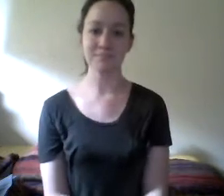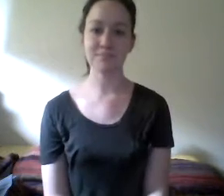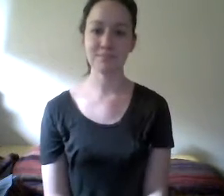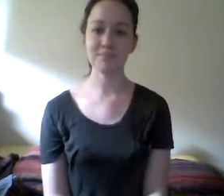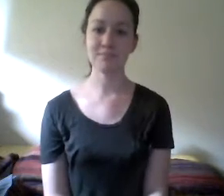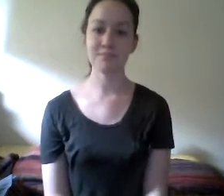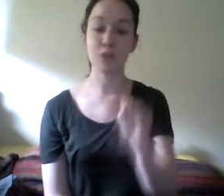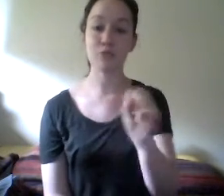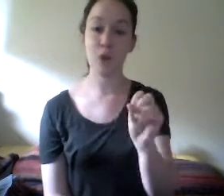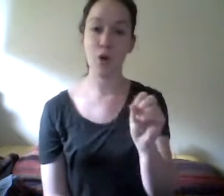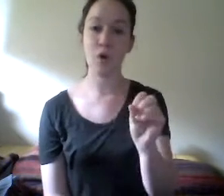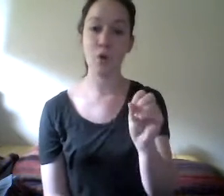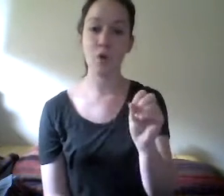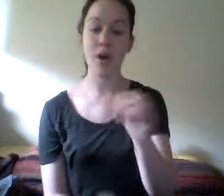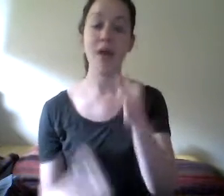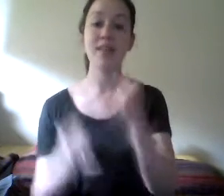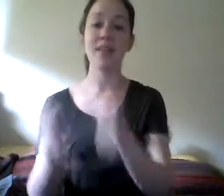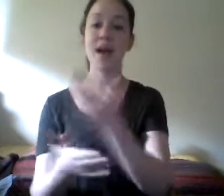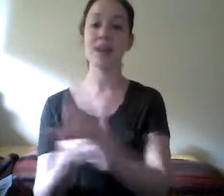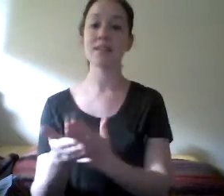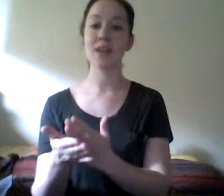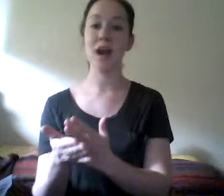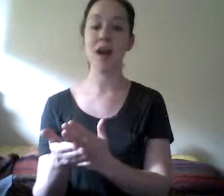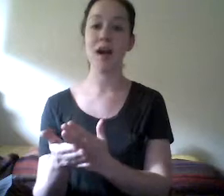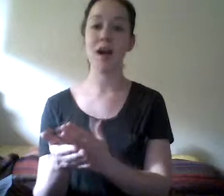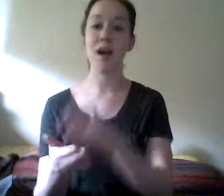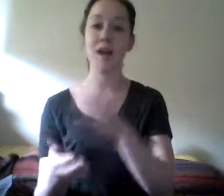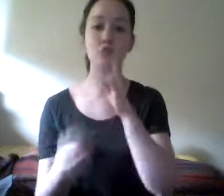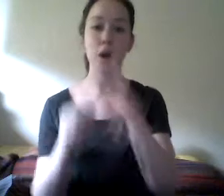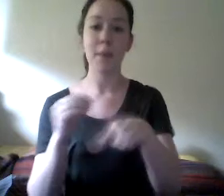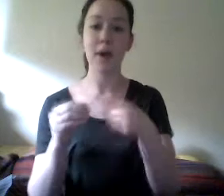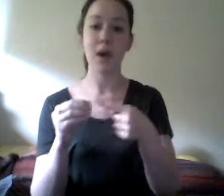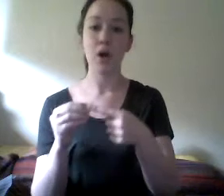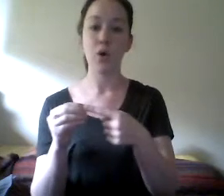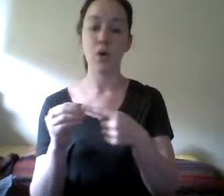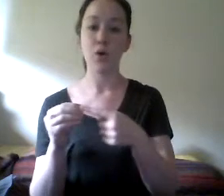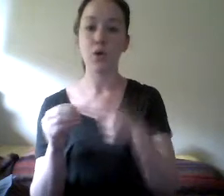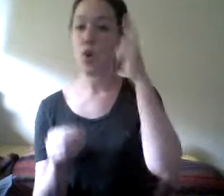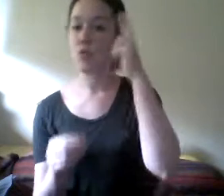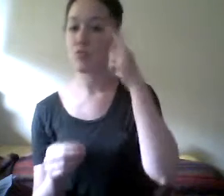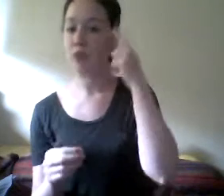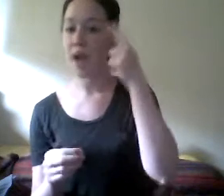So the last type of number we're going to be talking about in this video are rational numbers.